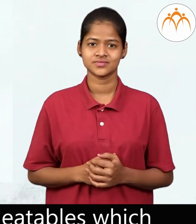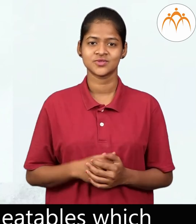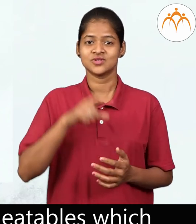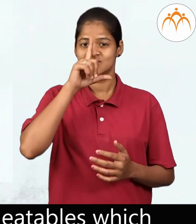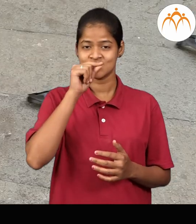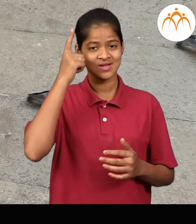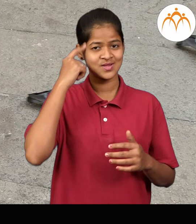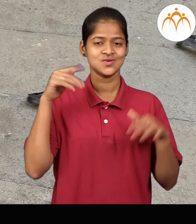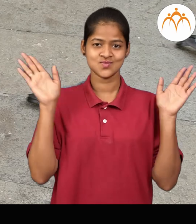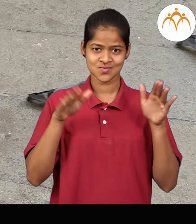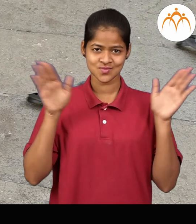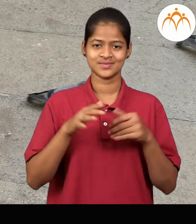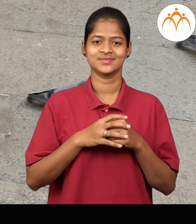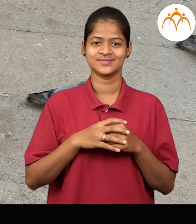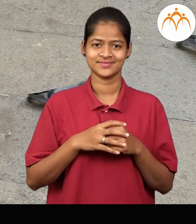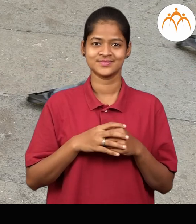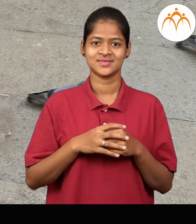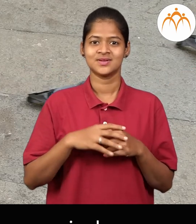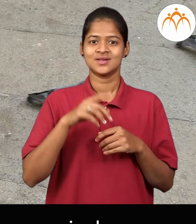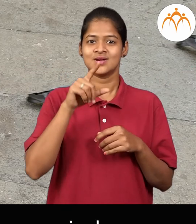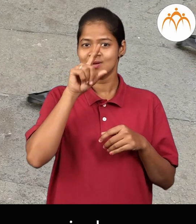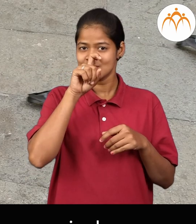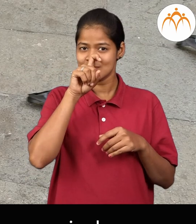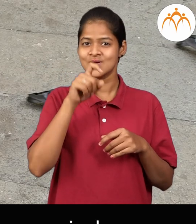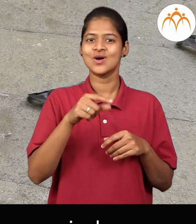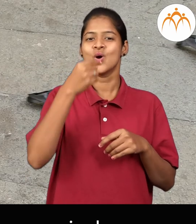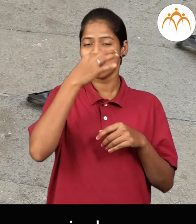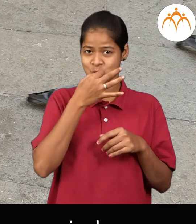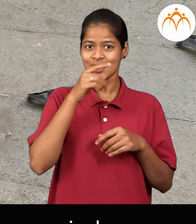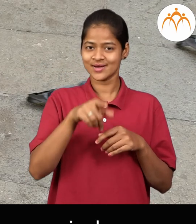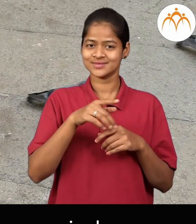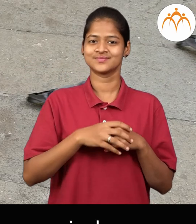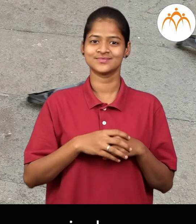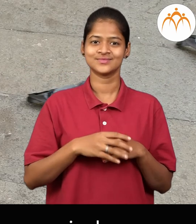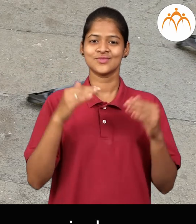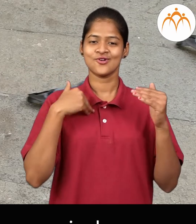Pigeon. Pigeon. at our house window.